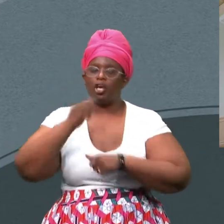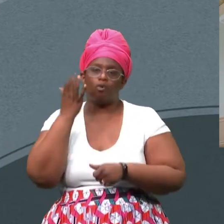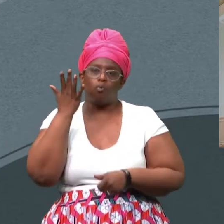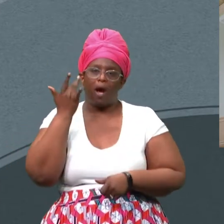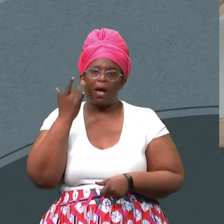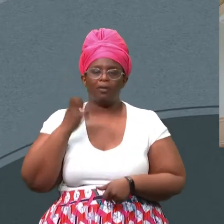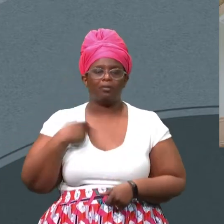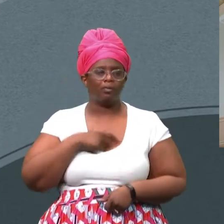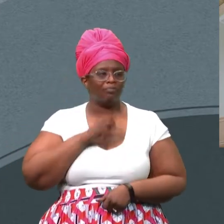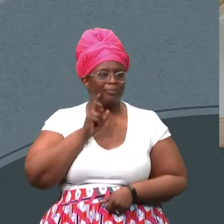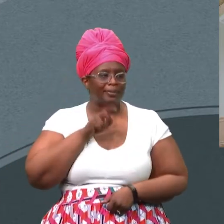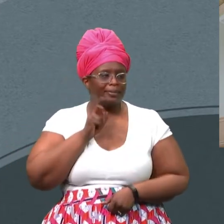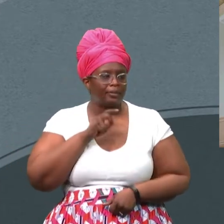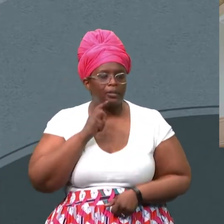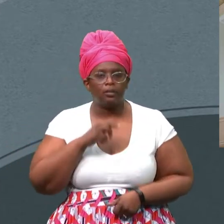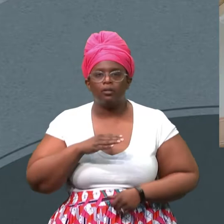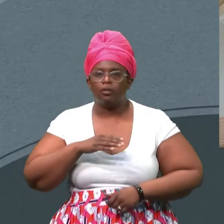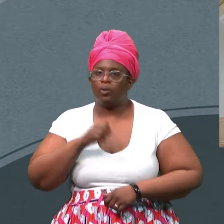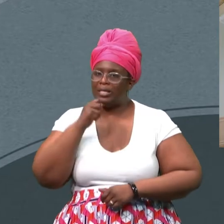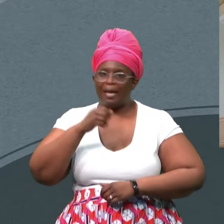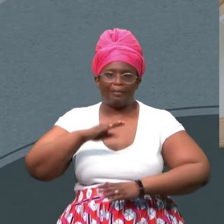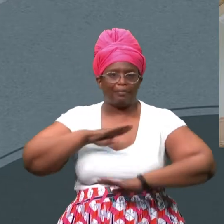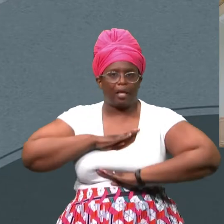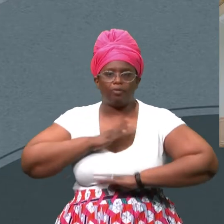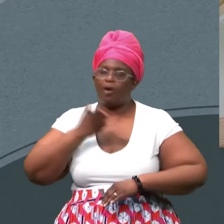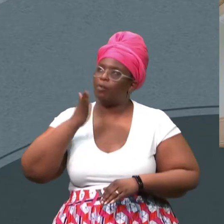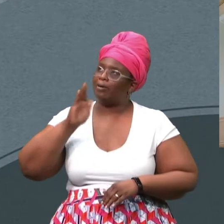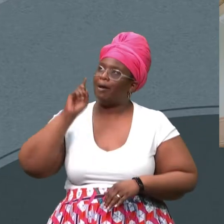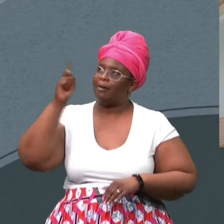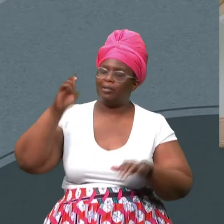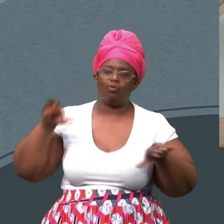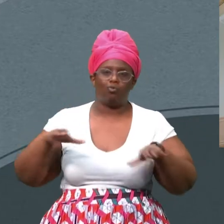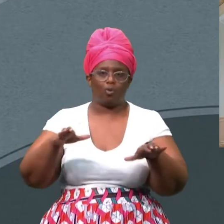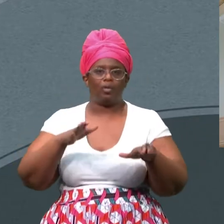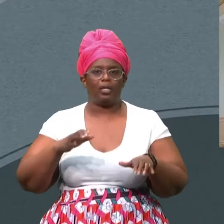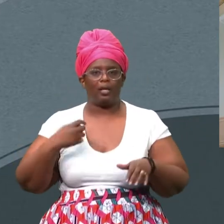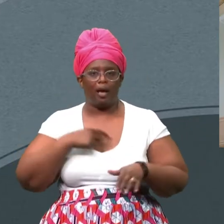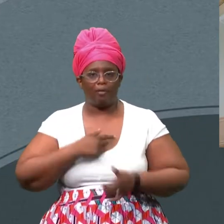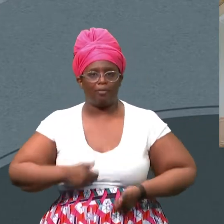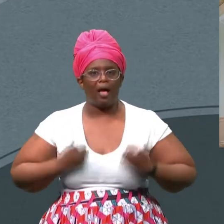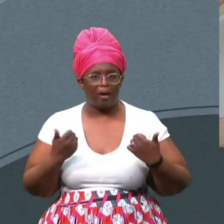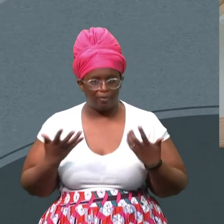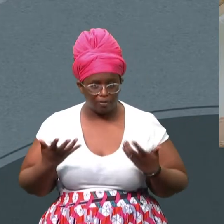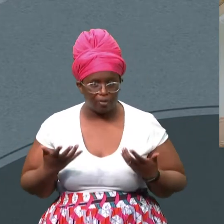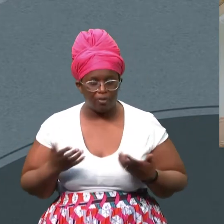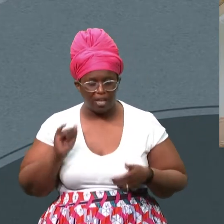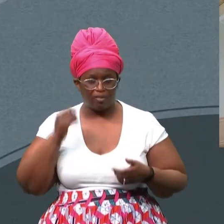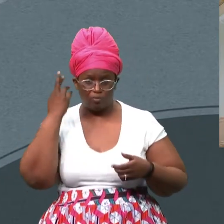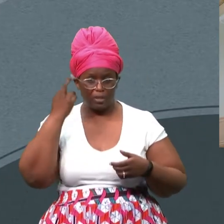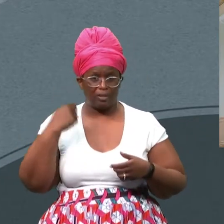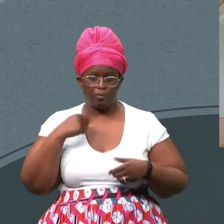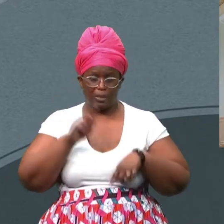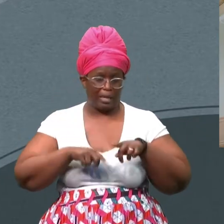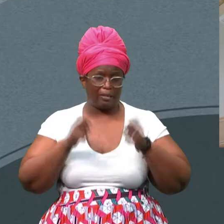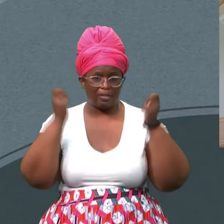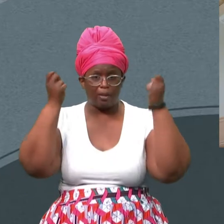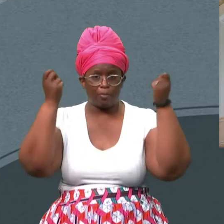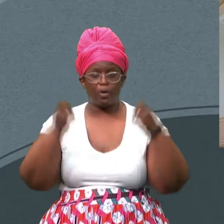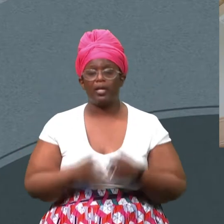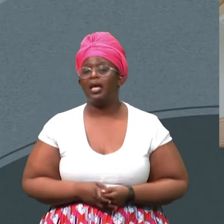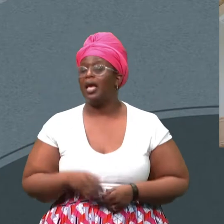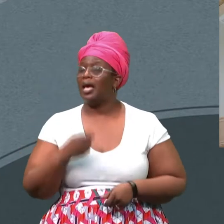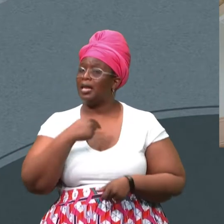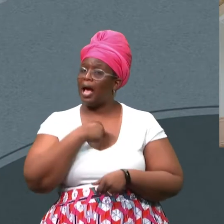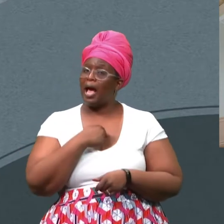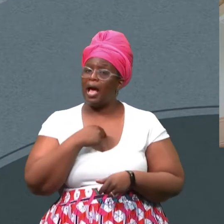not yet content with what God is doing with me. On this Mother's Day, I'm here to say to somebody, because I'm beating back that